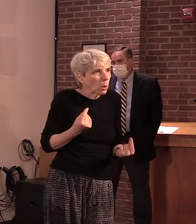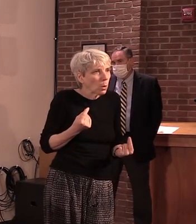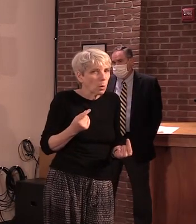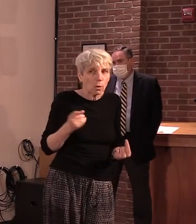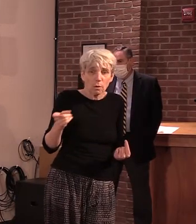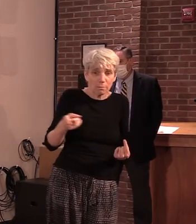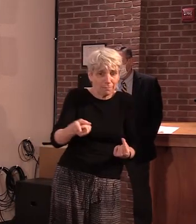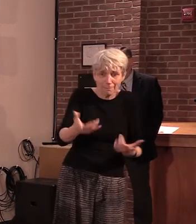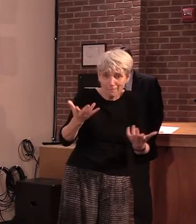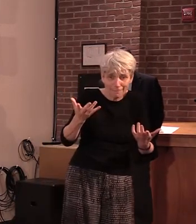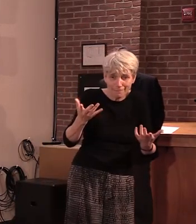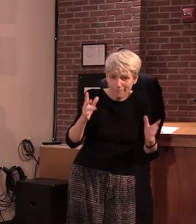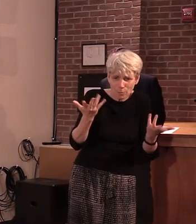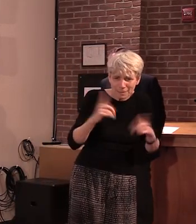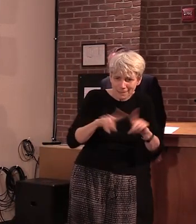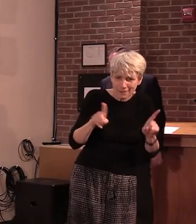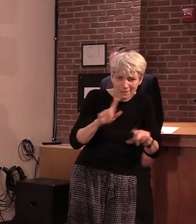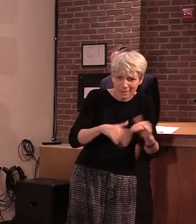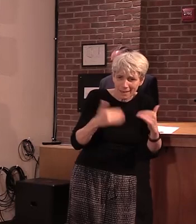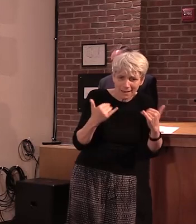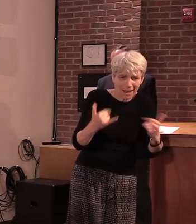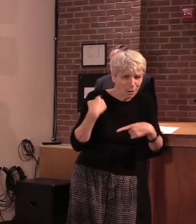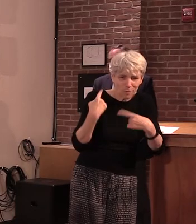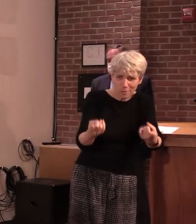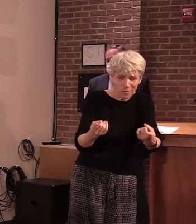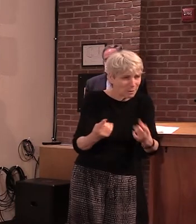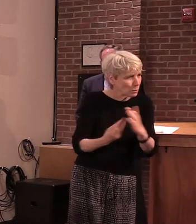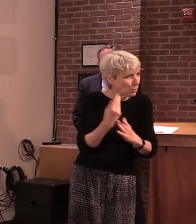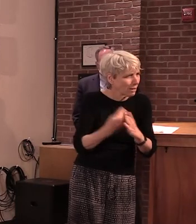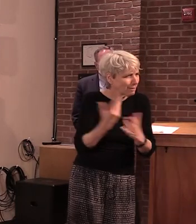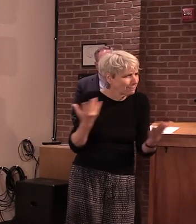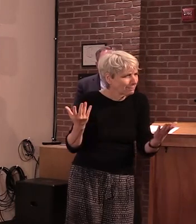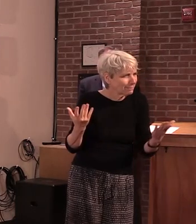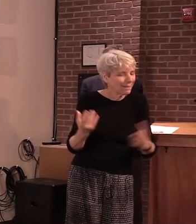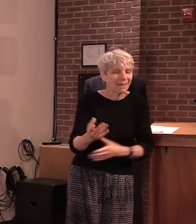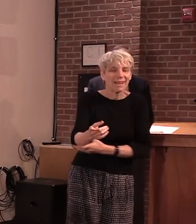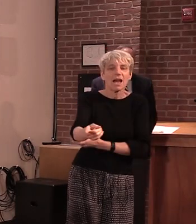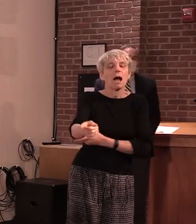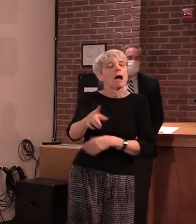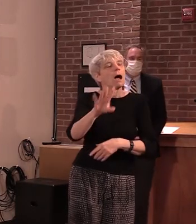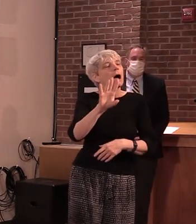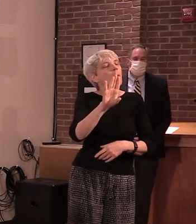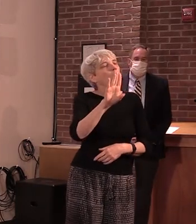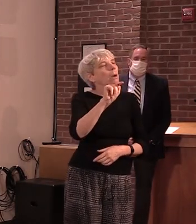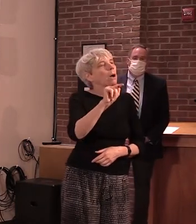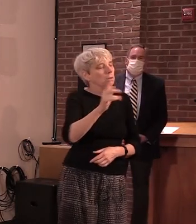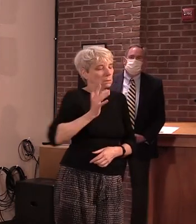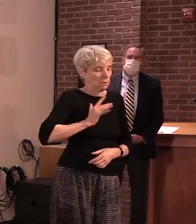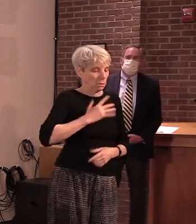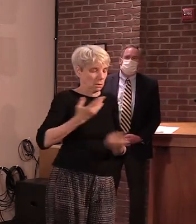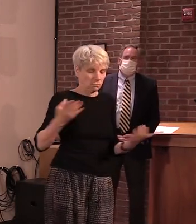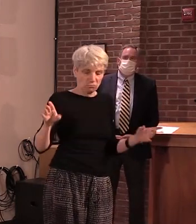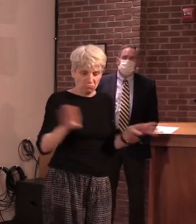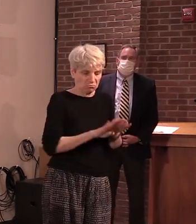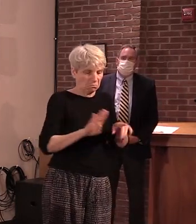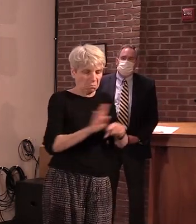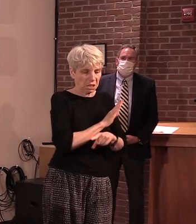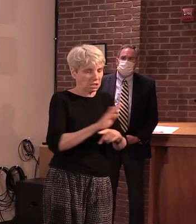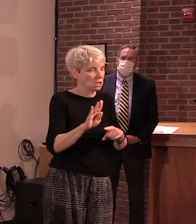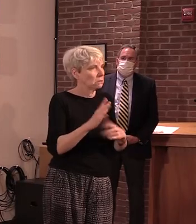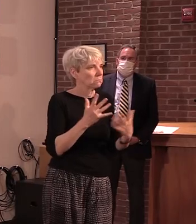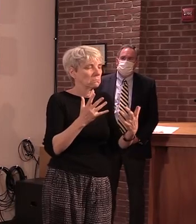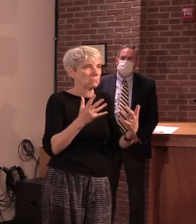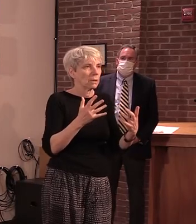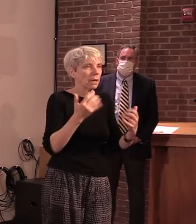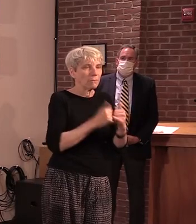Well, in the way it, when you shut down the economy, basically everybody was home. But what are they doing today? Like